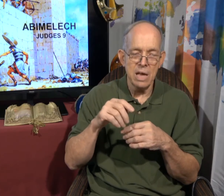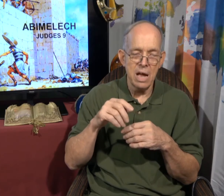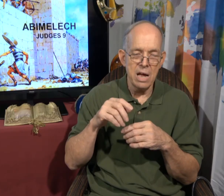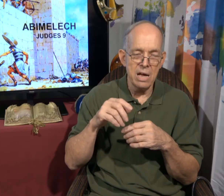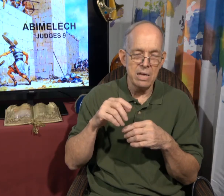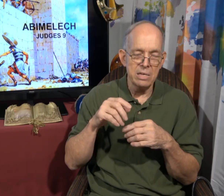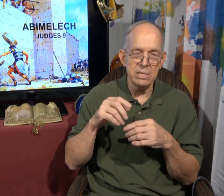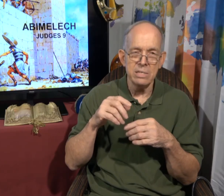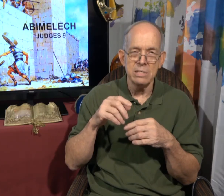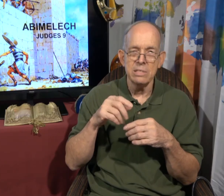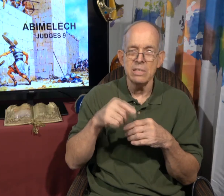Anyway,